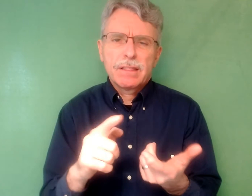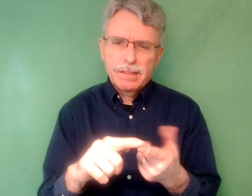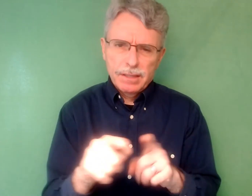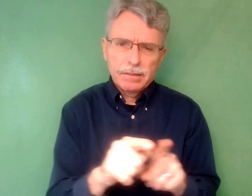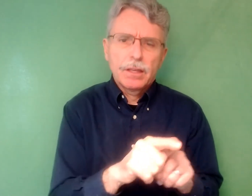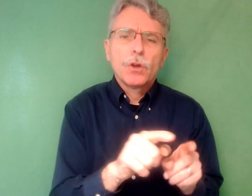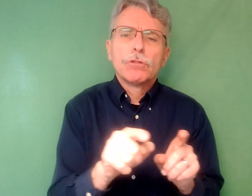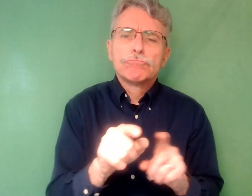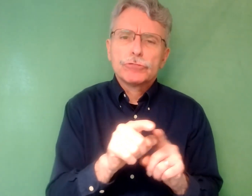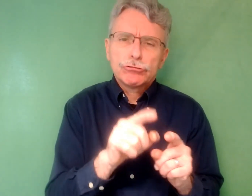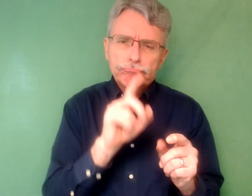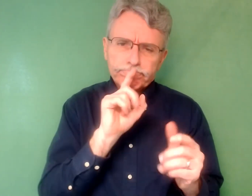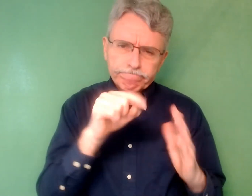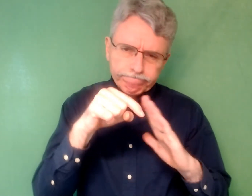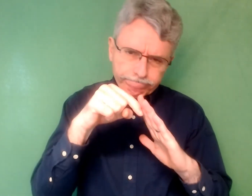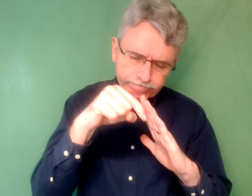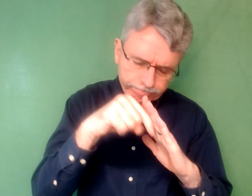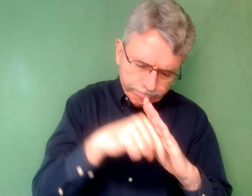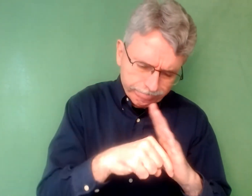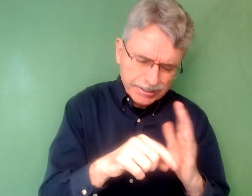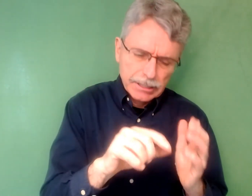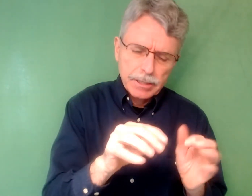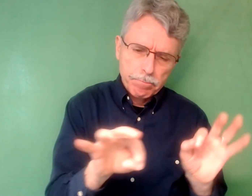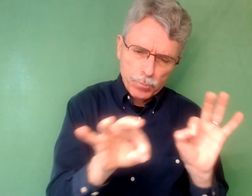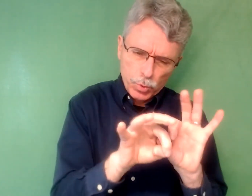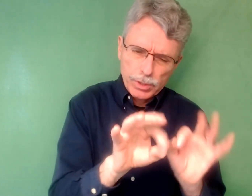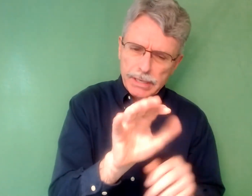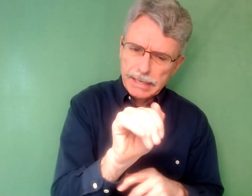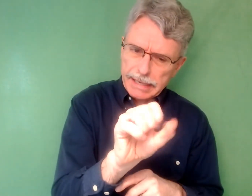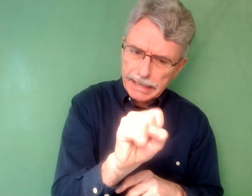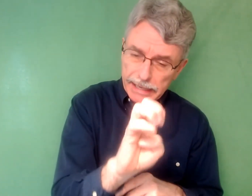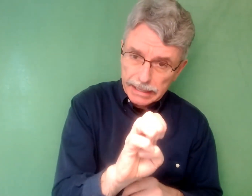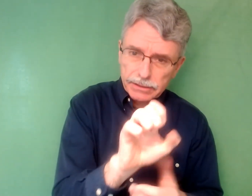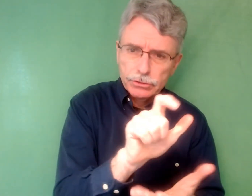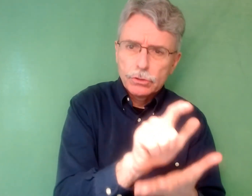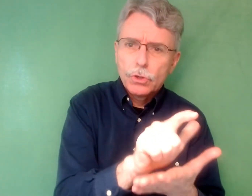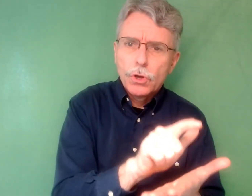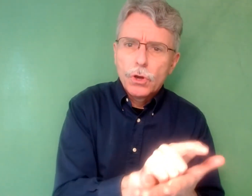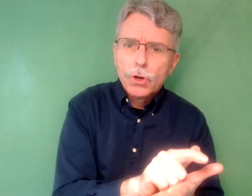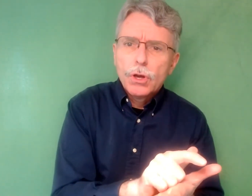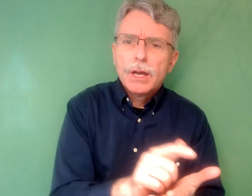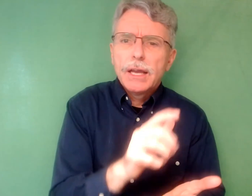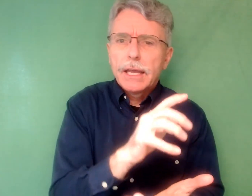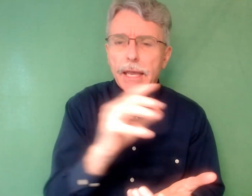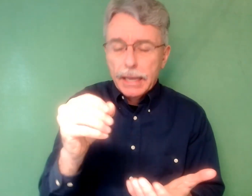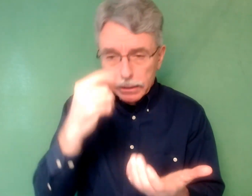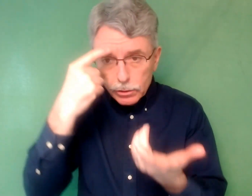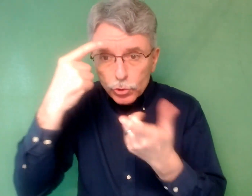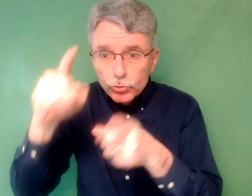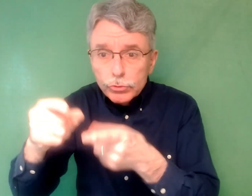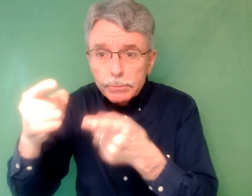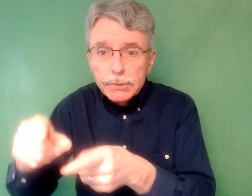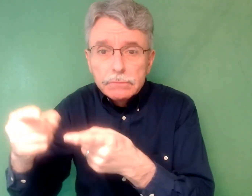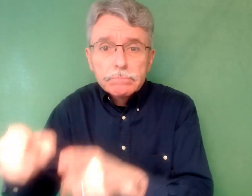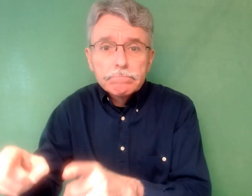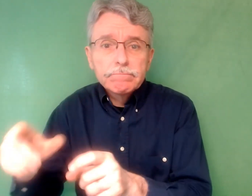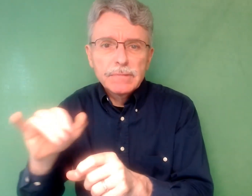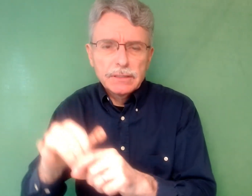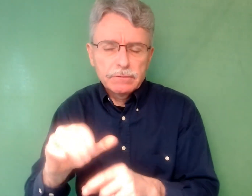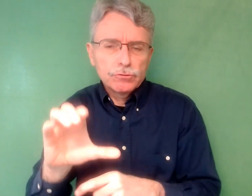prisons. Through a review of case law and settlements, the authors look at issues related to interpreters, telephone